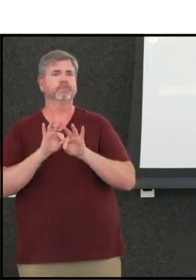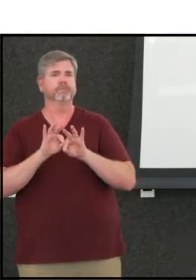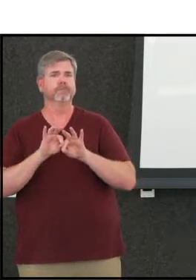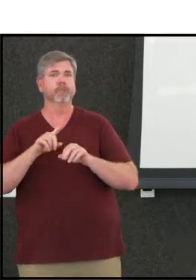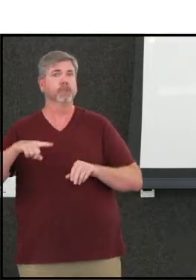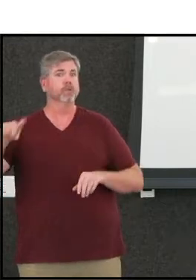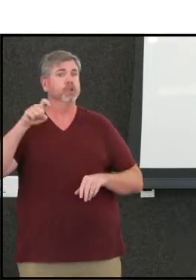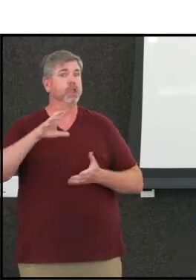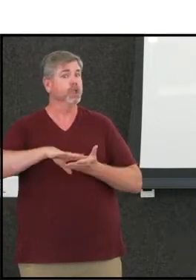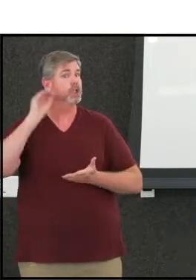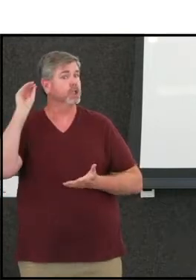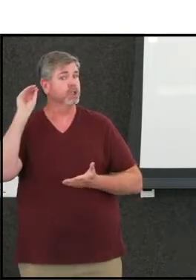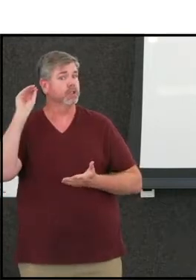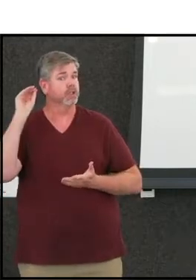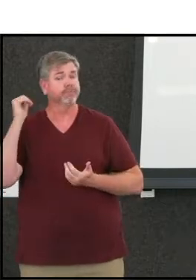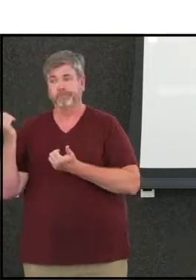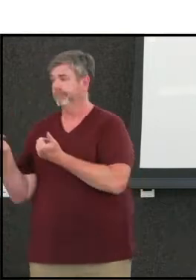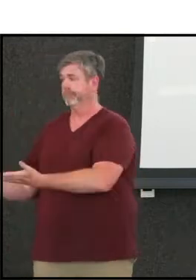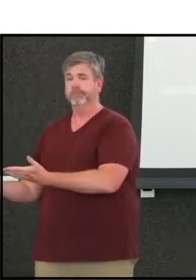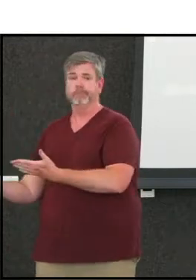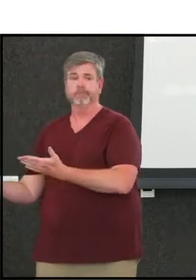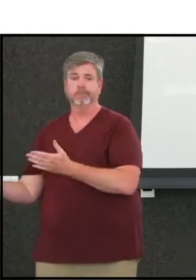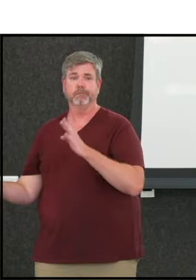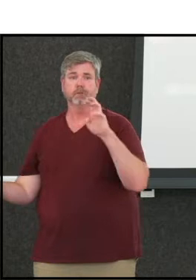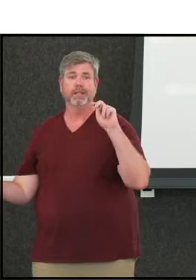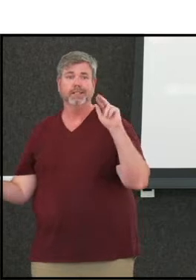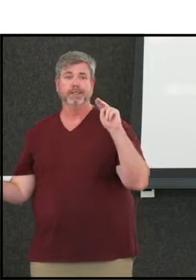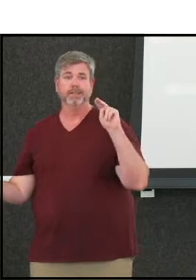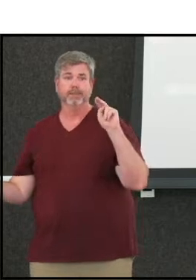of you who've lost someone, our hearts really